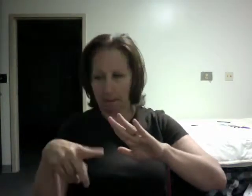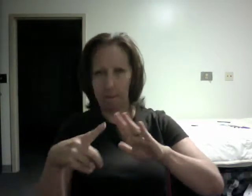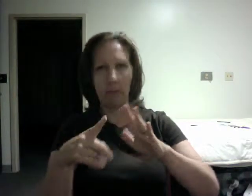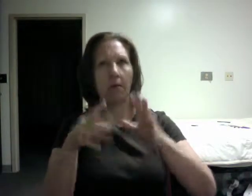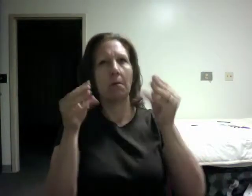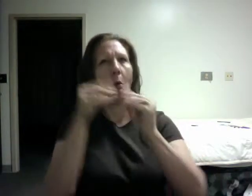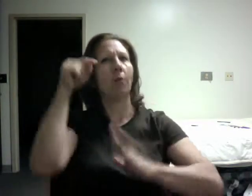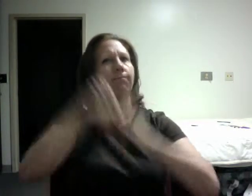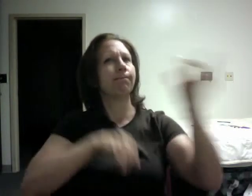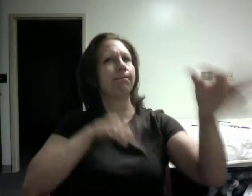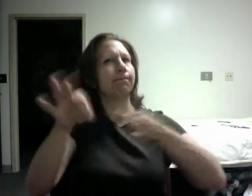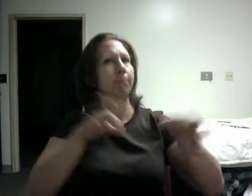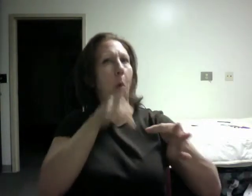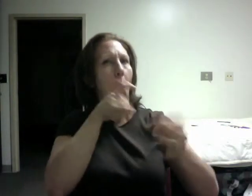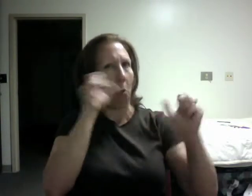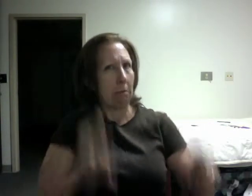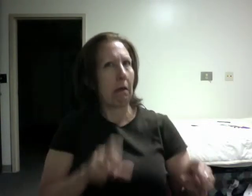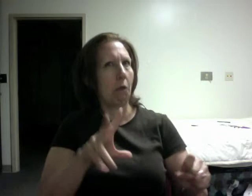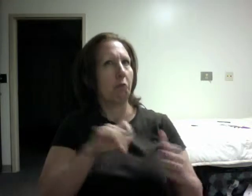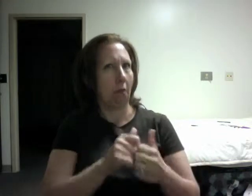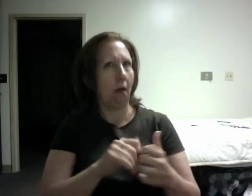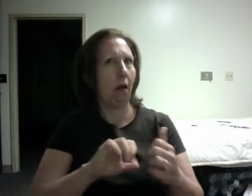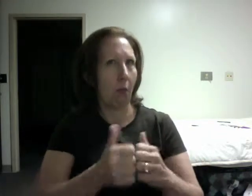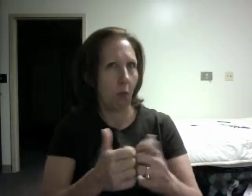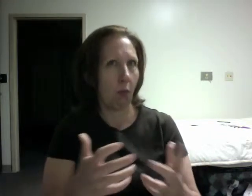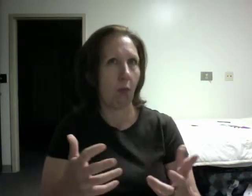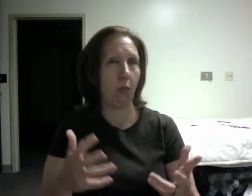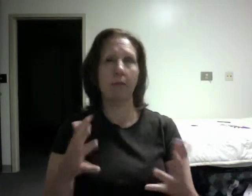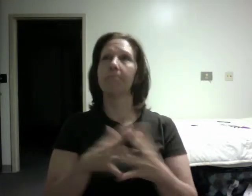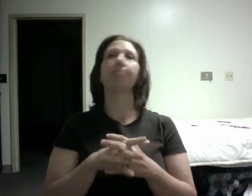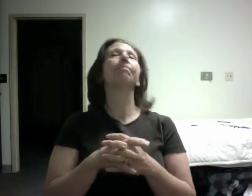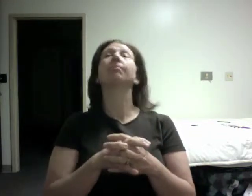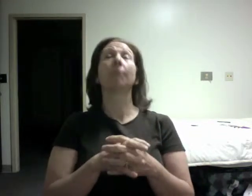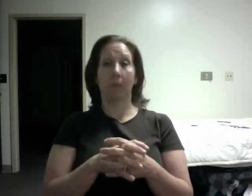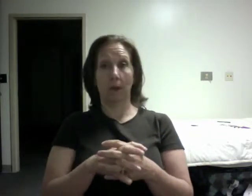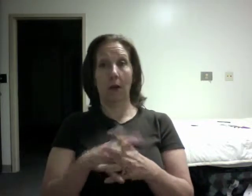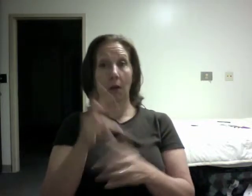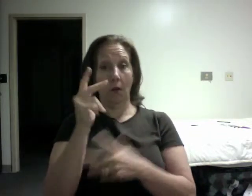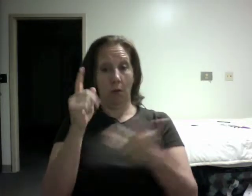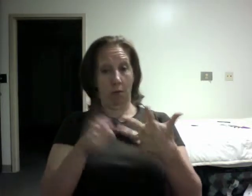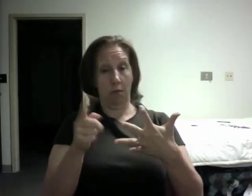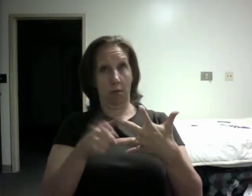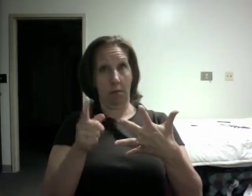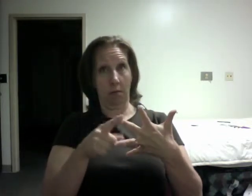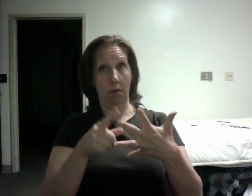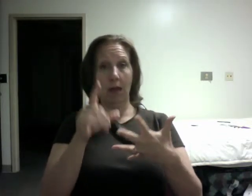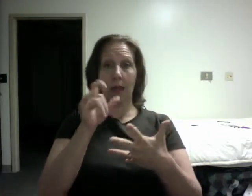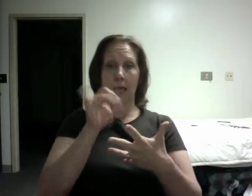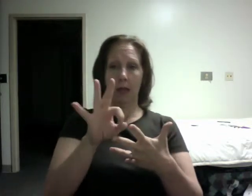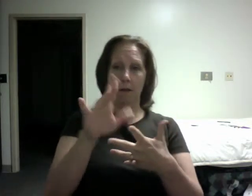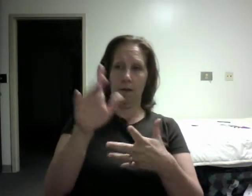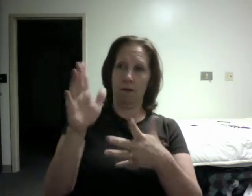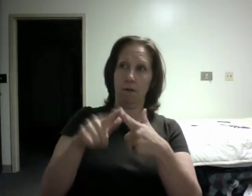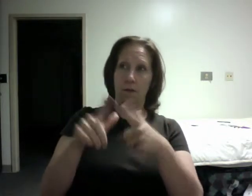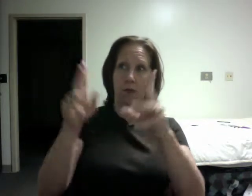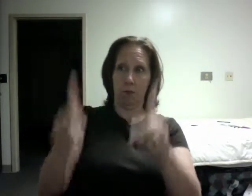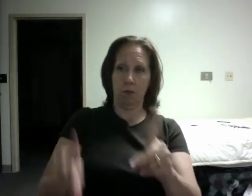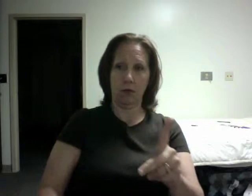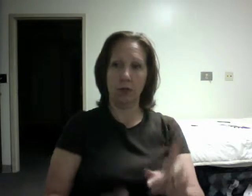3. If the applicant is seeking to become a lawful permanent resident or an LPR based on employment, their